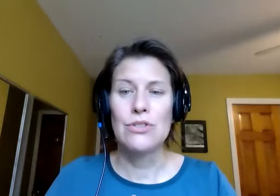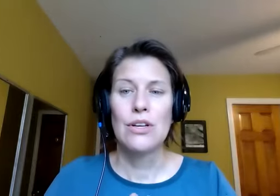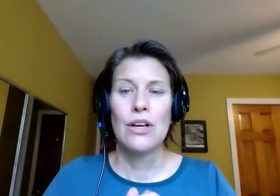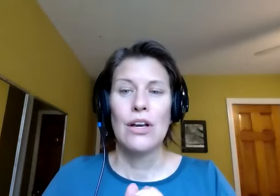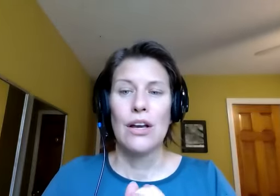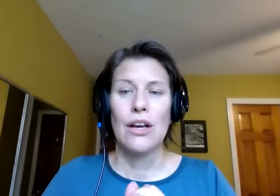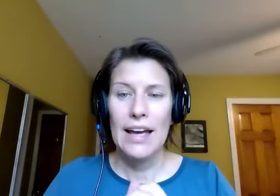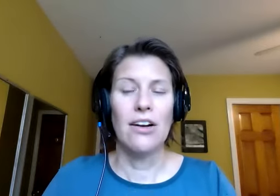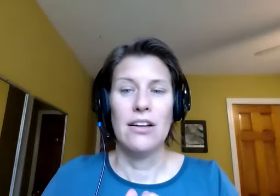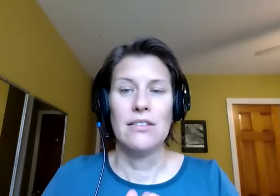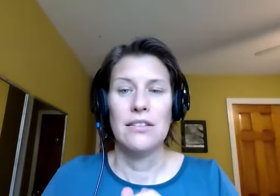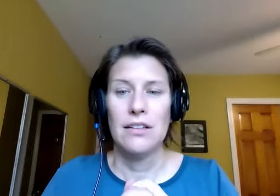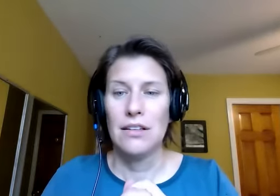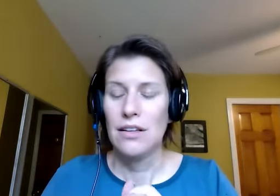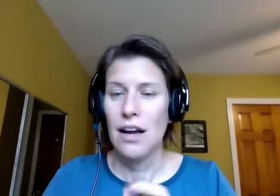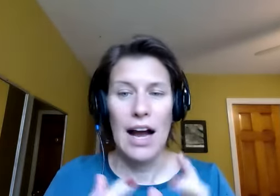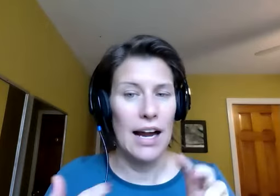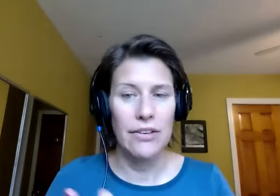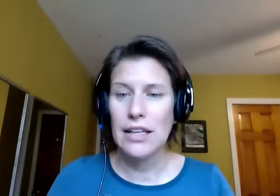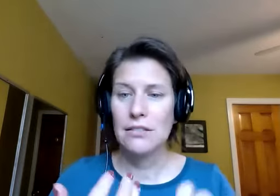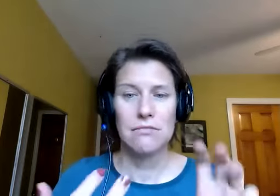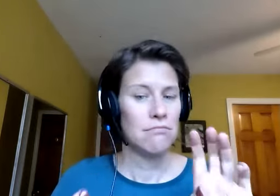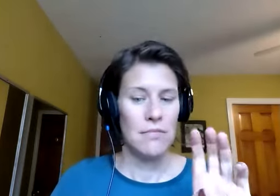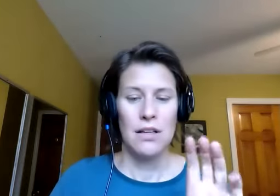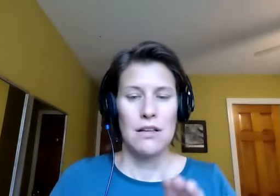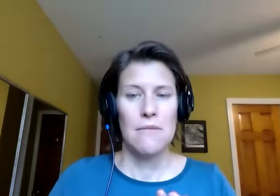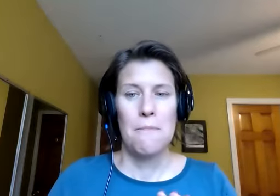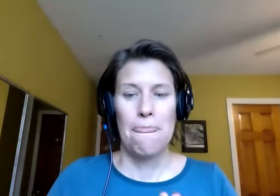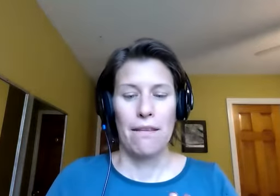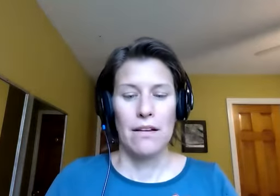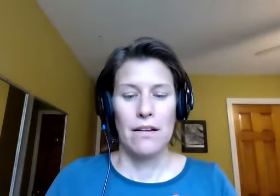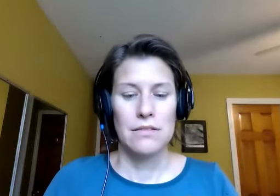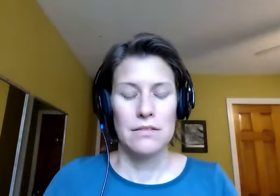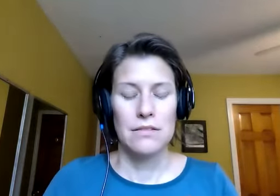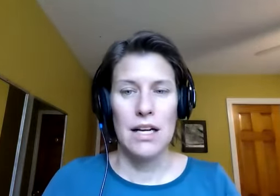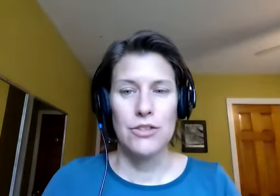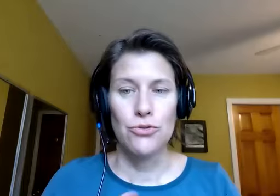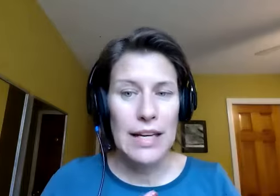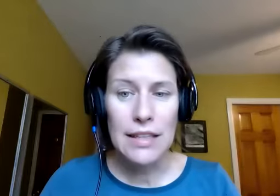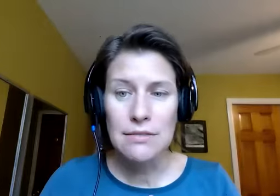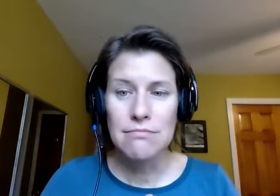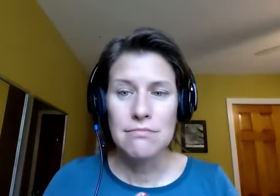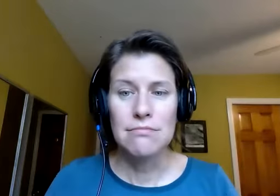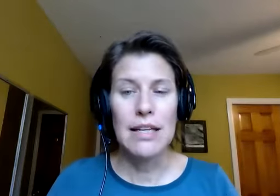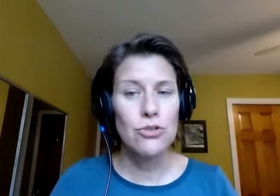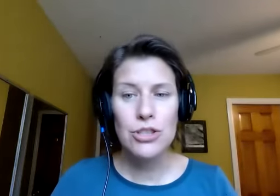head on hiring, uh, training, mentorship,